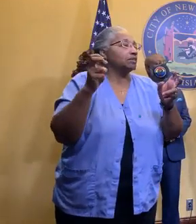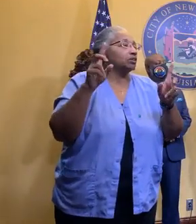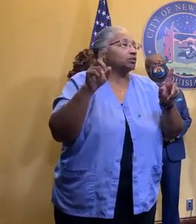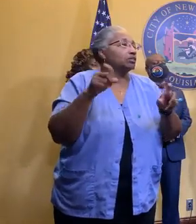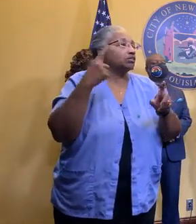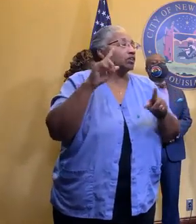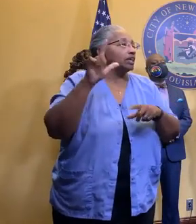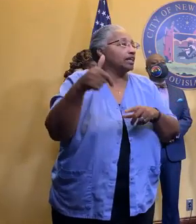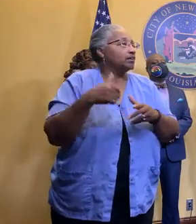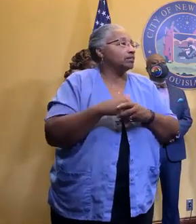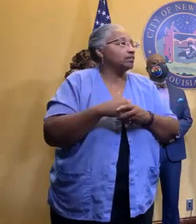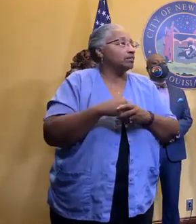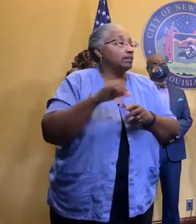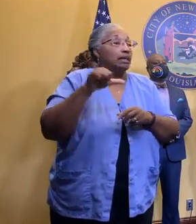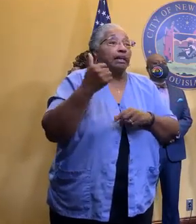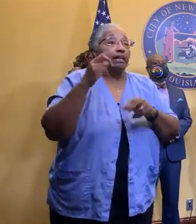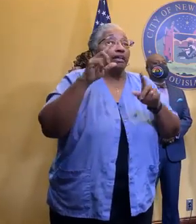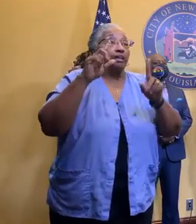Any ahead. questions pertaining to this?